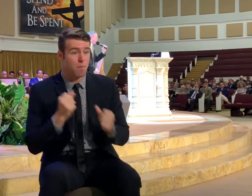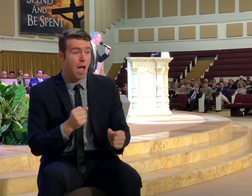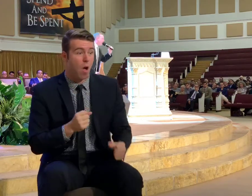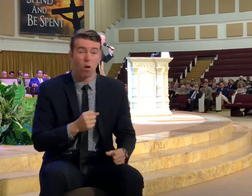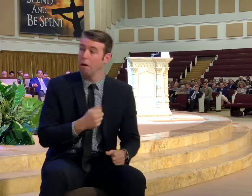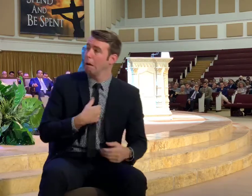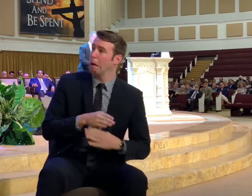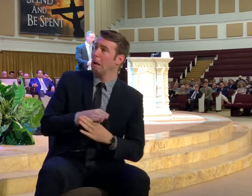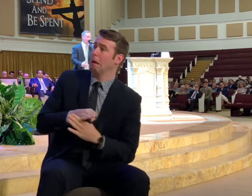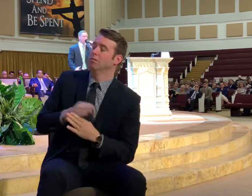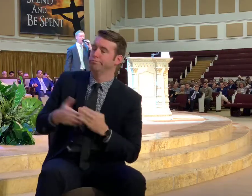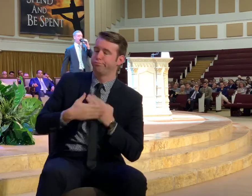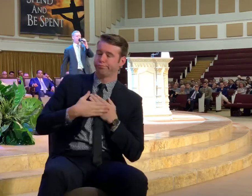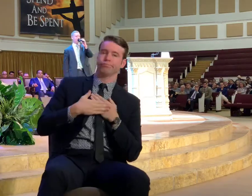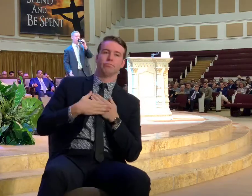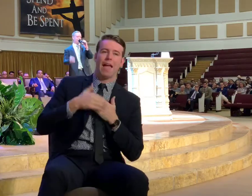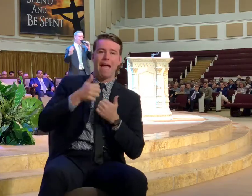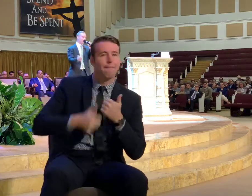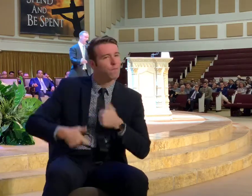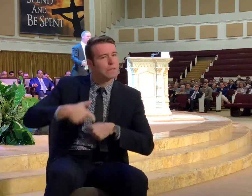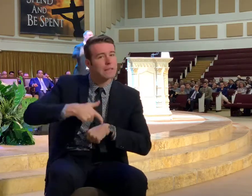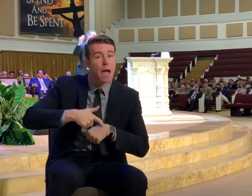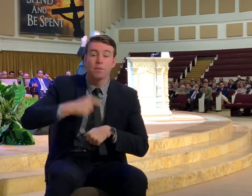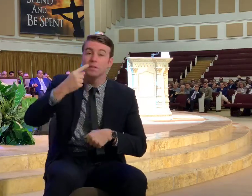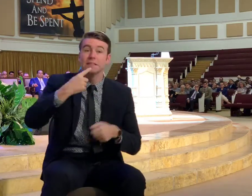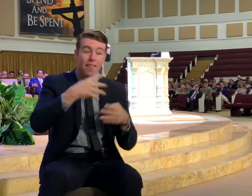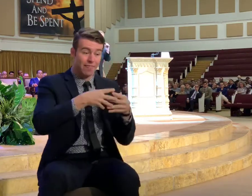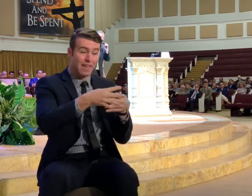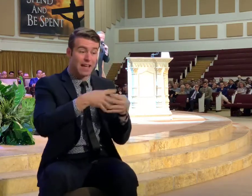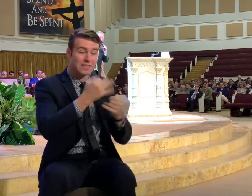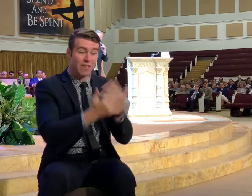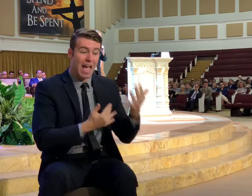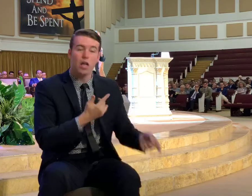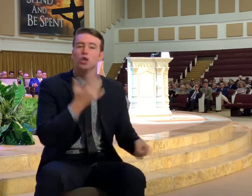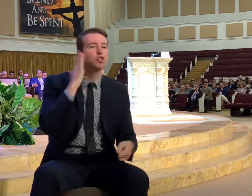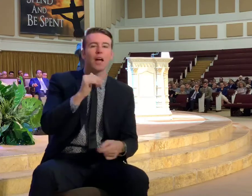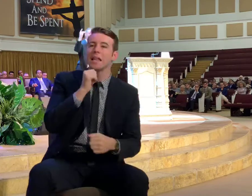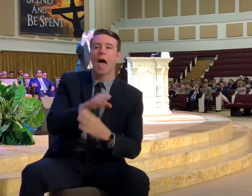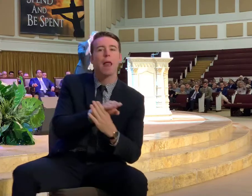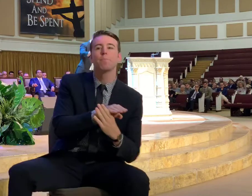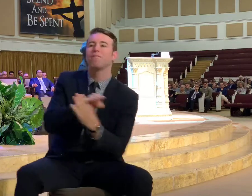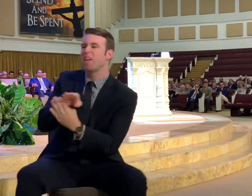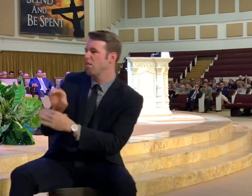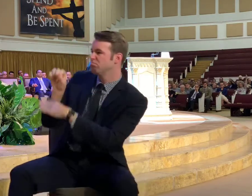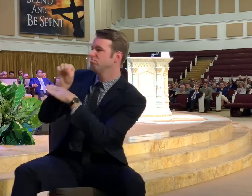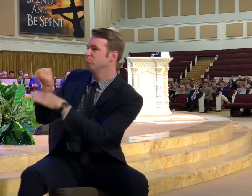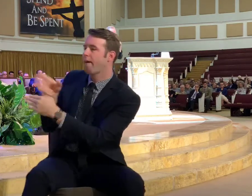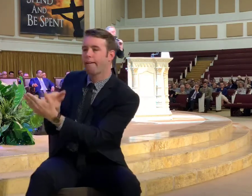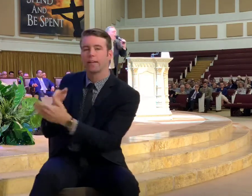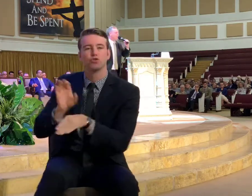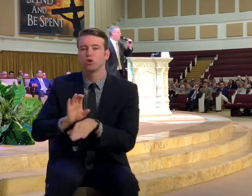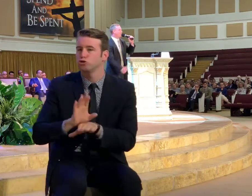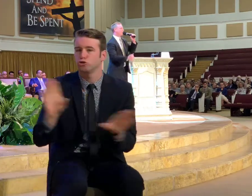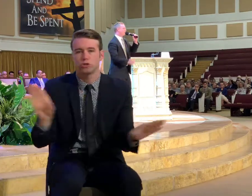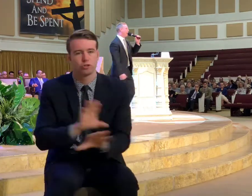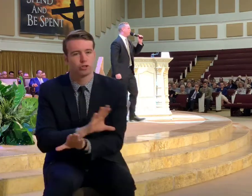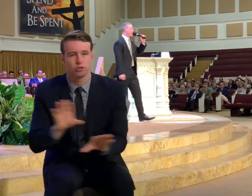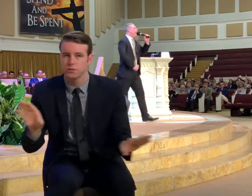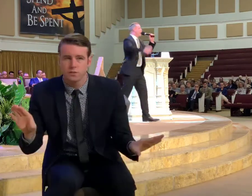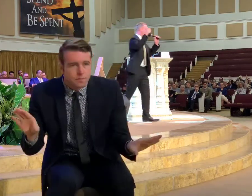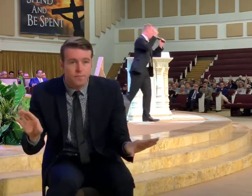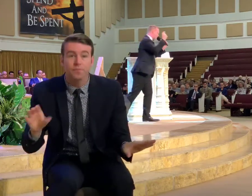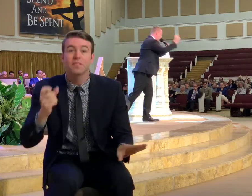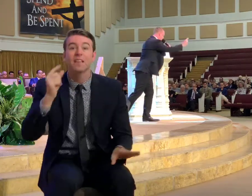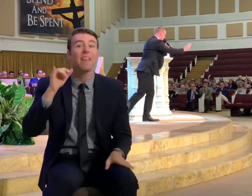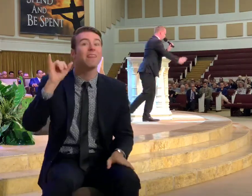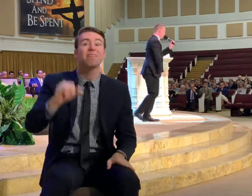the way. That's why the Bible says that the gates of hell shall not prevail against the church. That is not